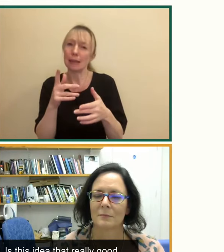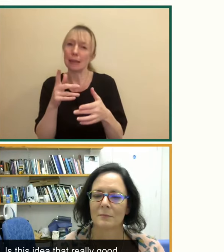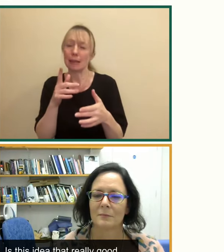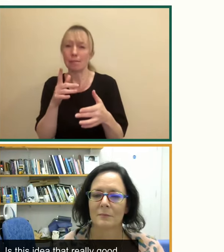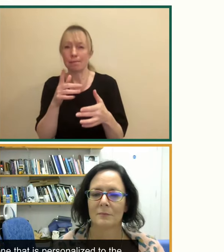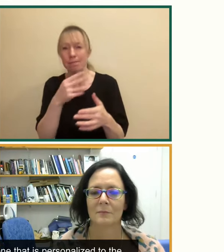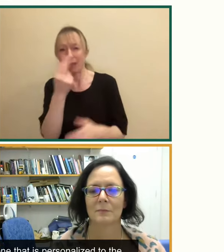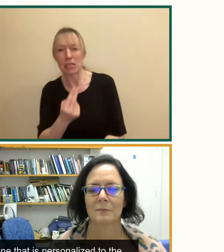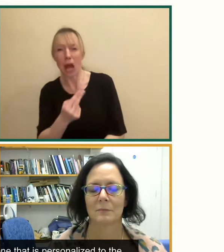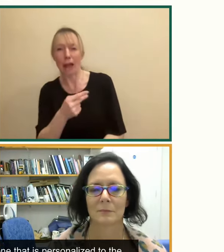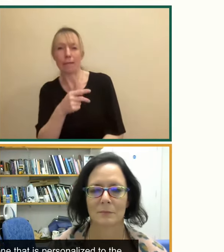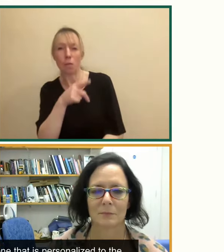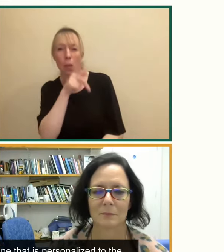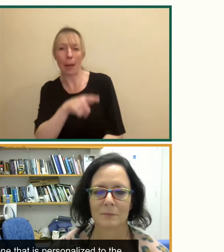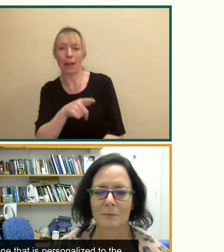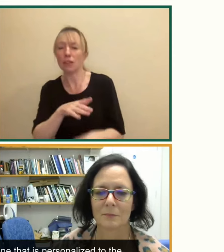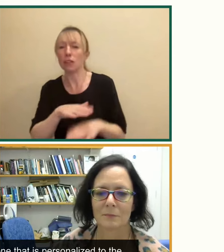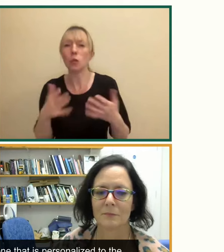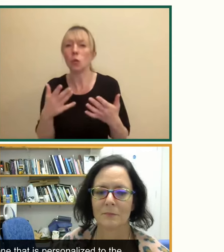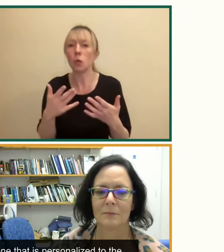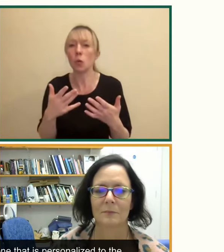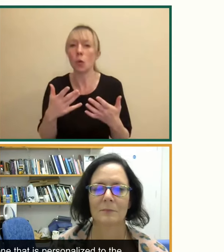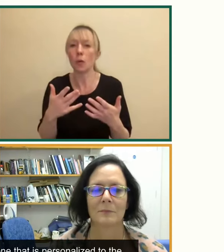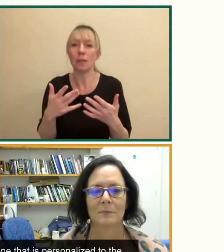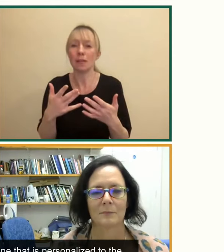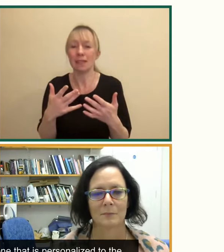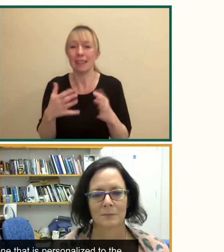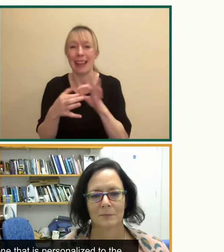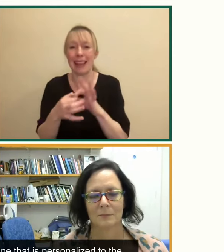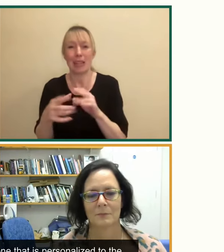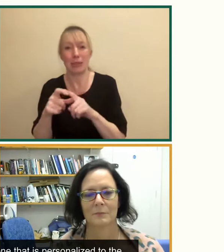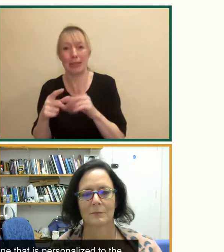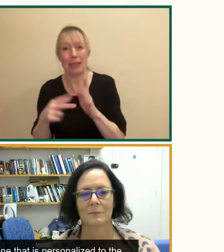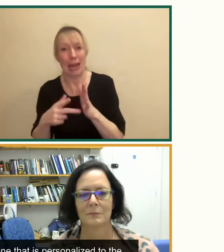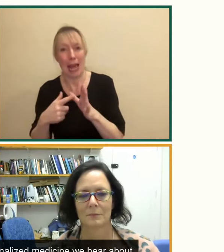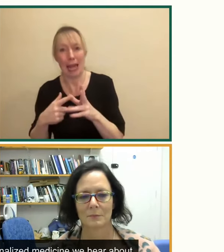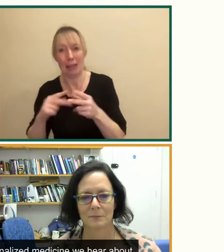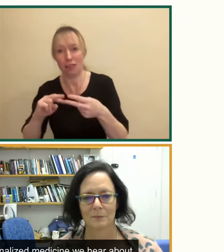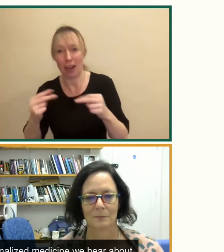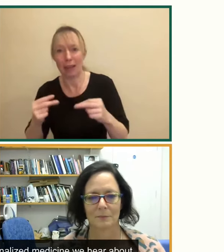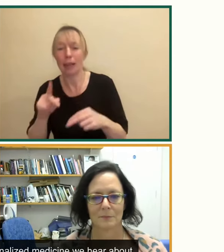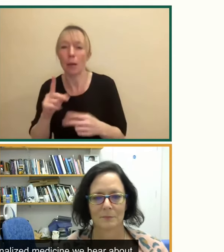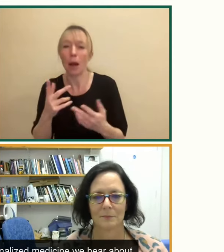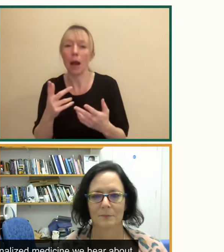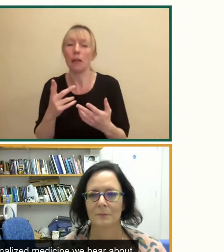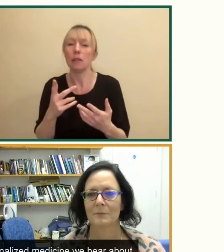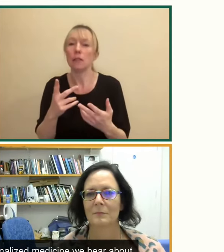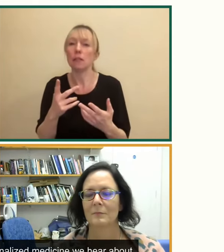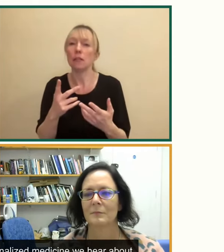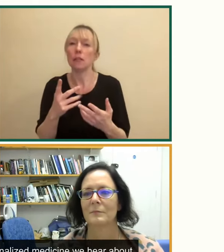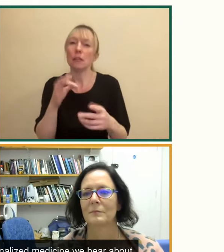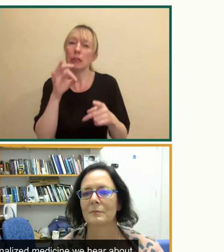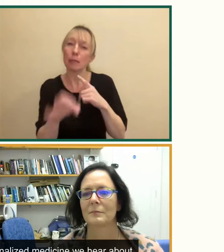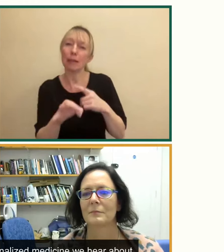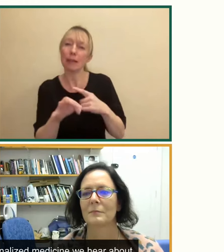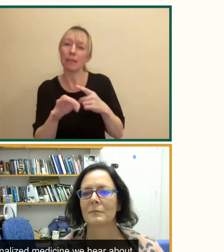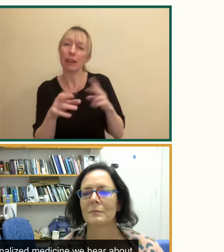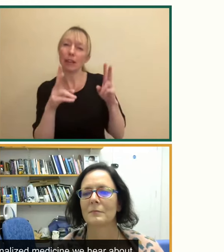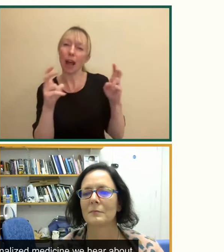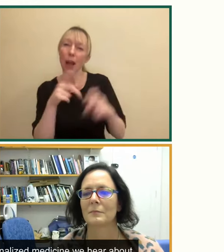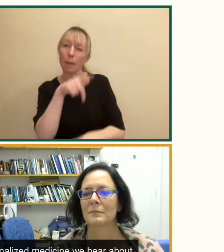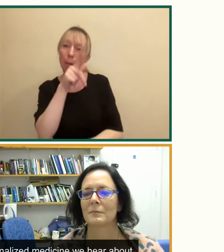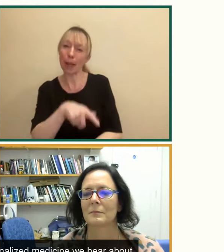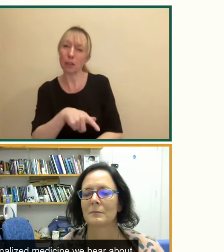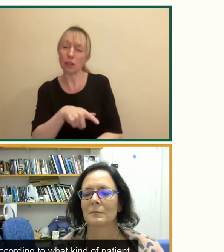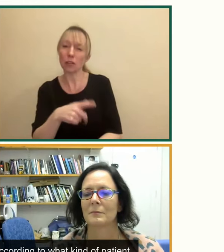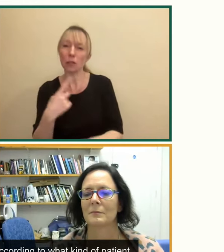know, the personalized medicine we hear about now, according to your DNA, but according to what kind of patient you are. You know, we